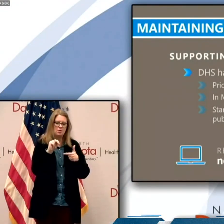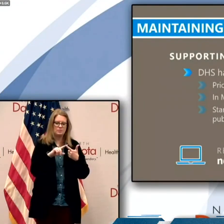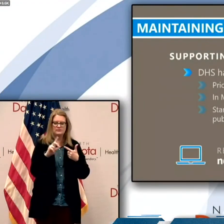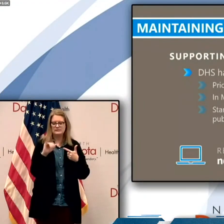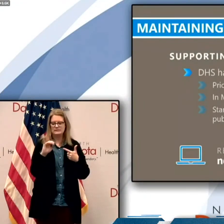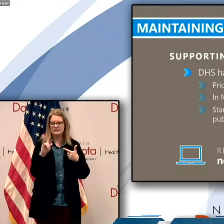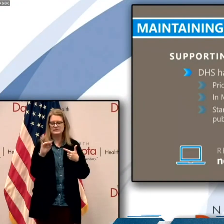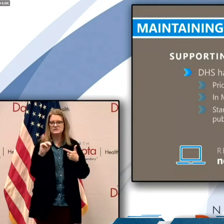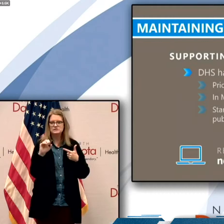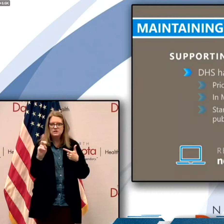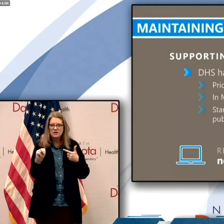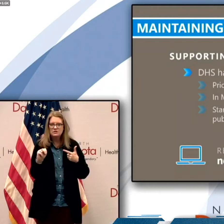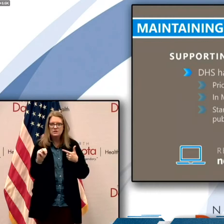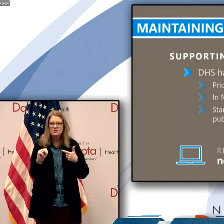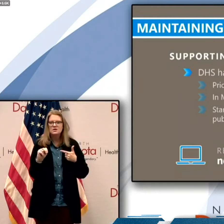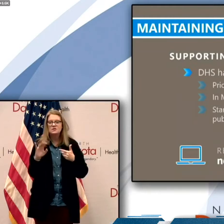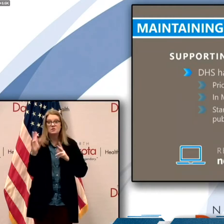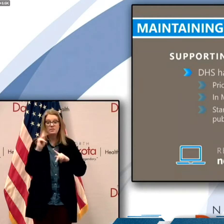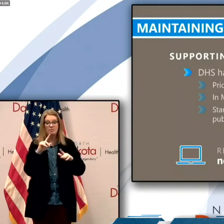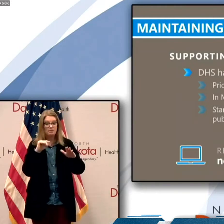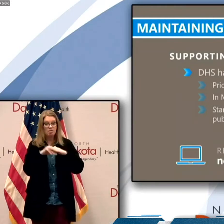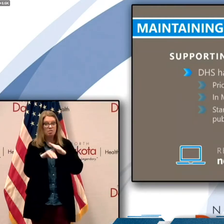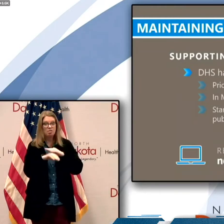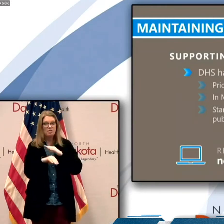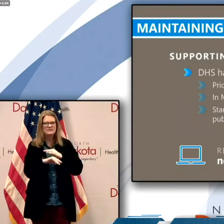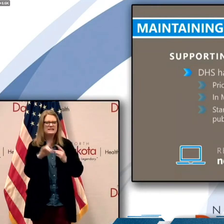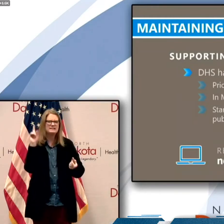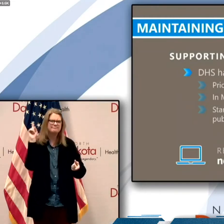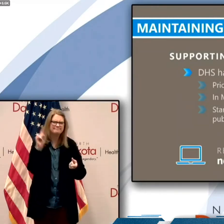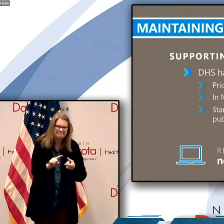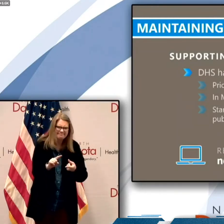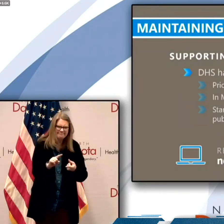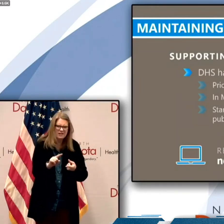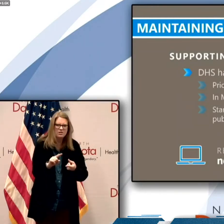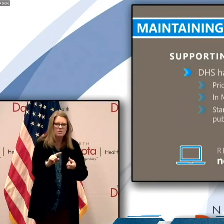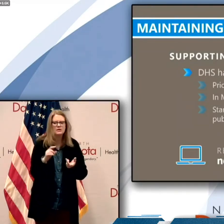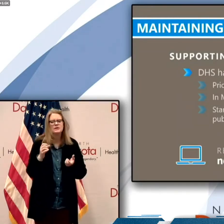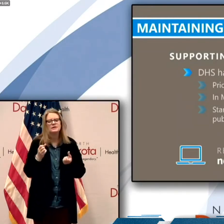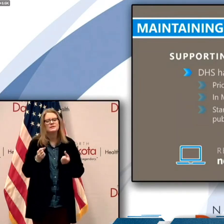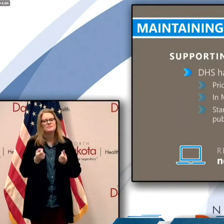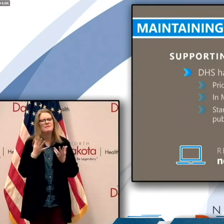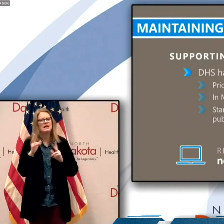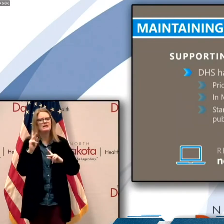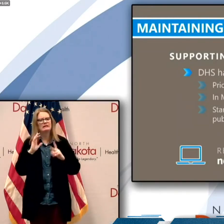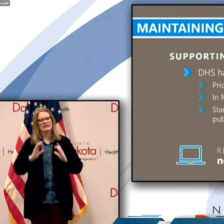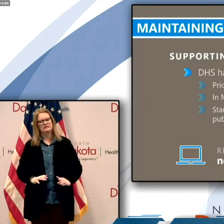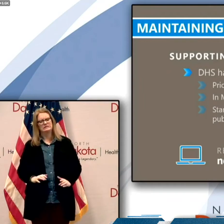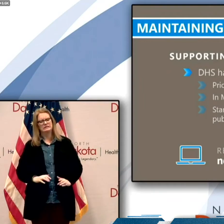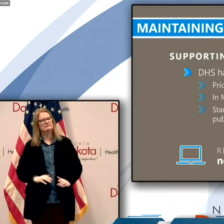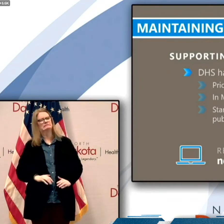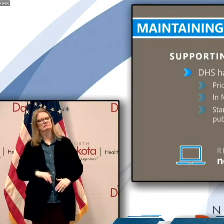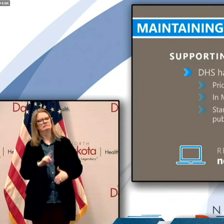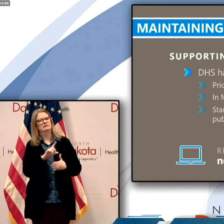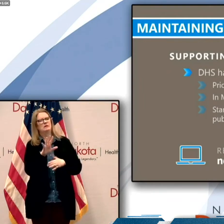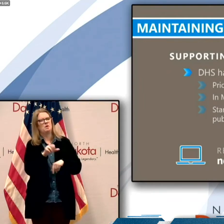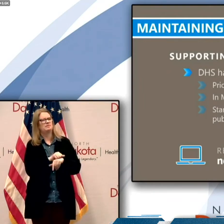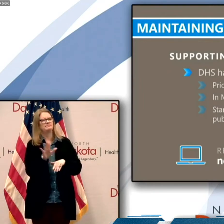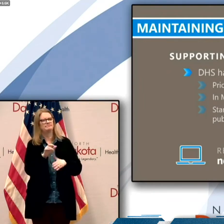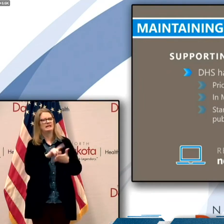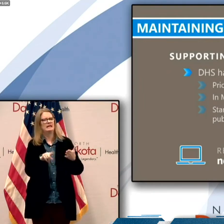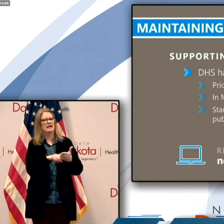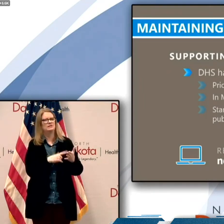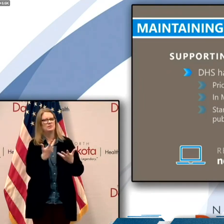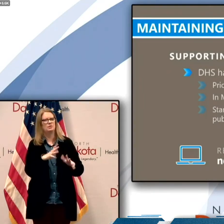And traffic into those behavioral health clinics is down, with many clients opting to cancel appointments. The clinics continue to